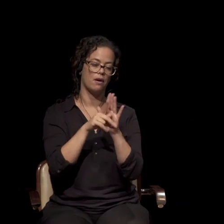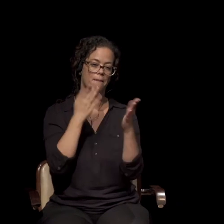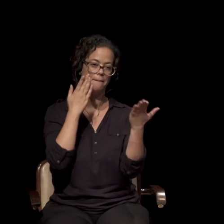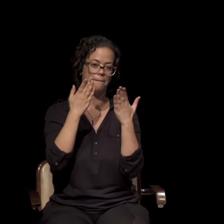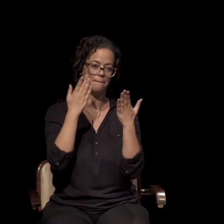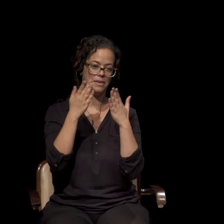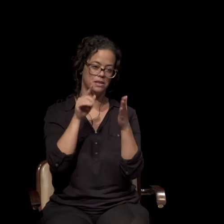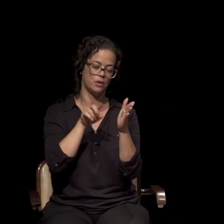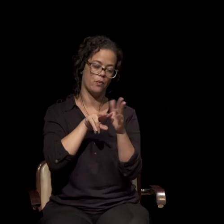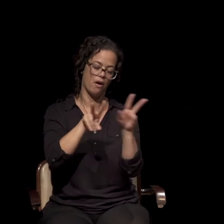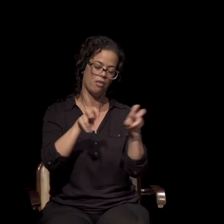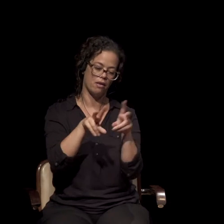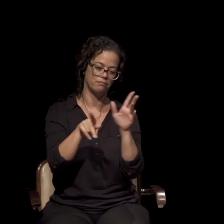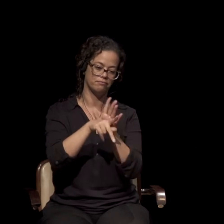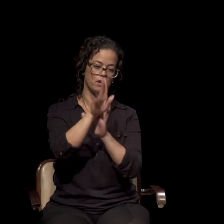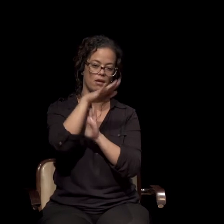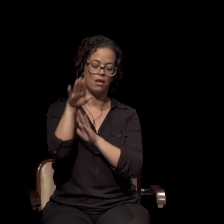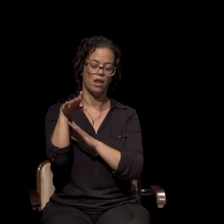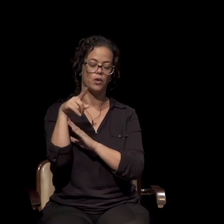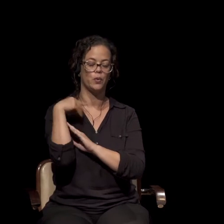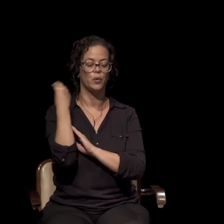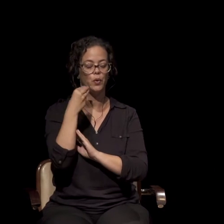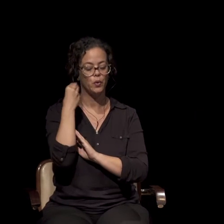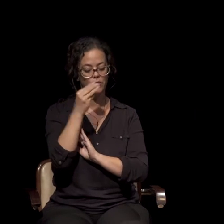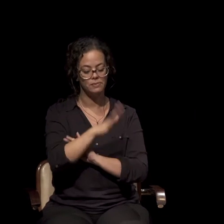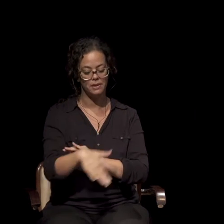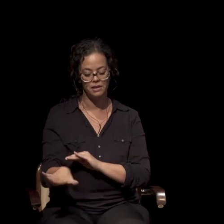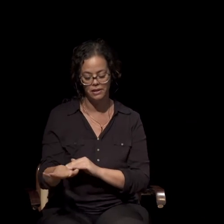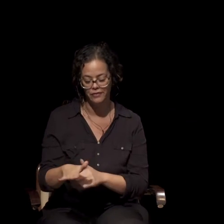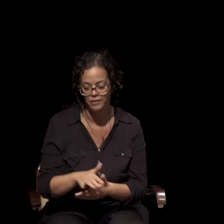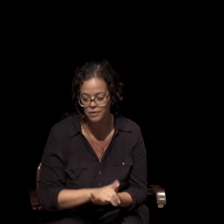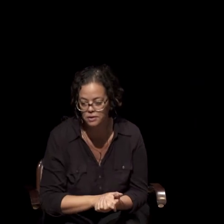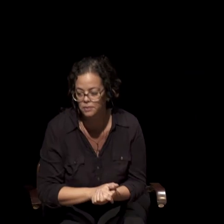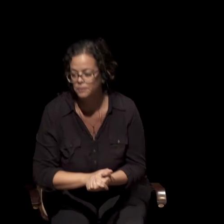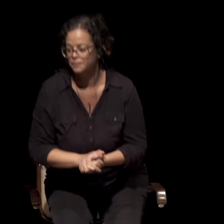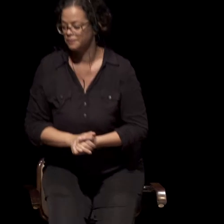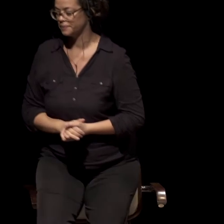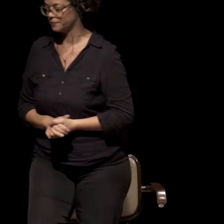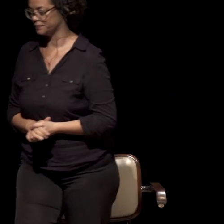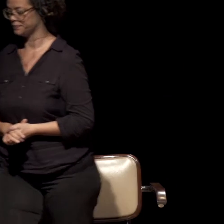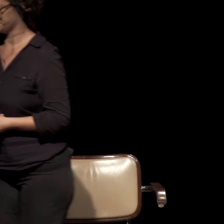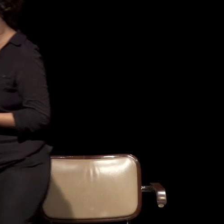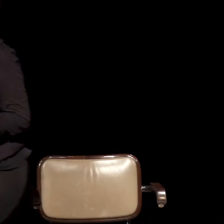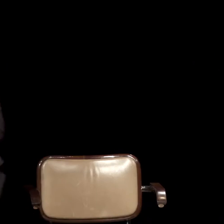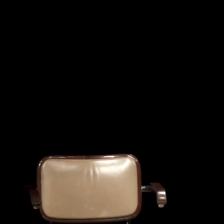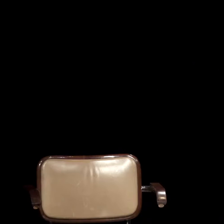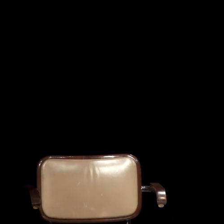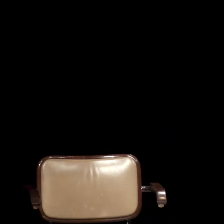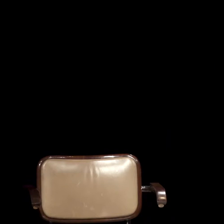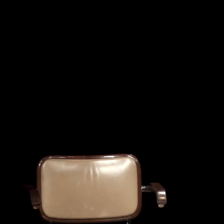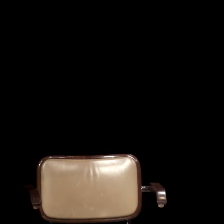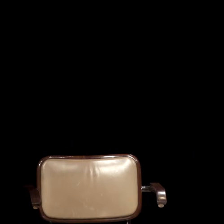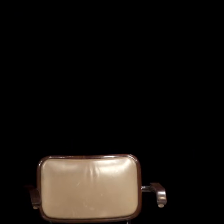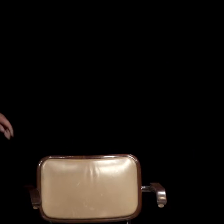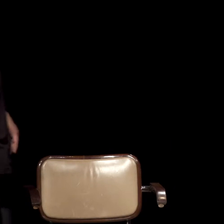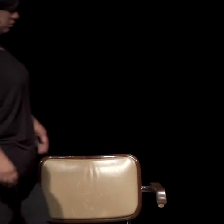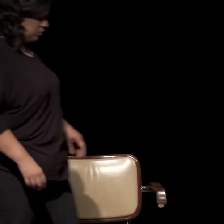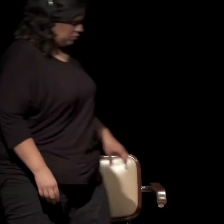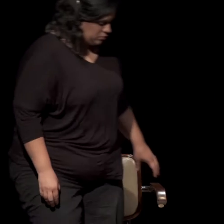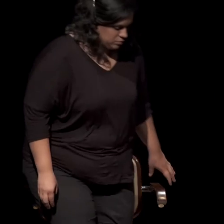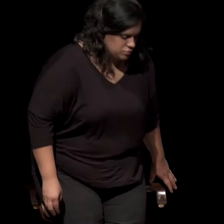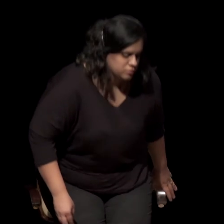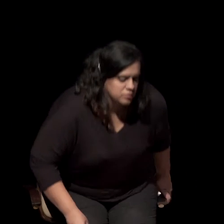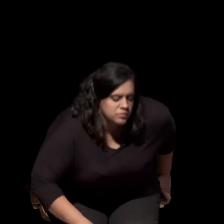childhood experience. Thus, for all intent and purposes, there is a continuum between babyhood